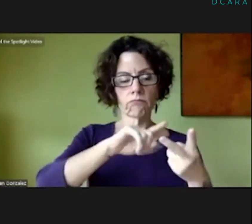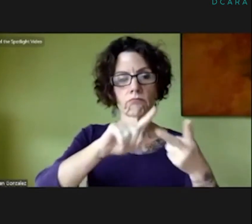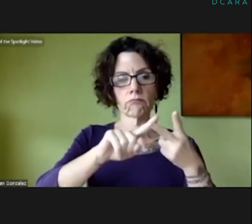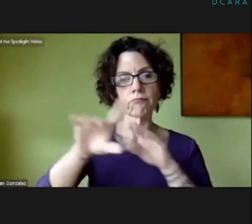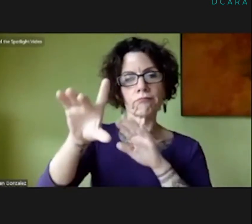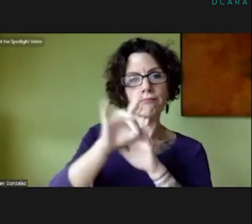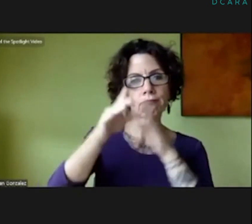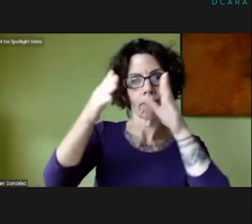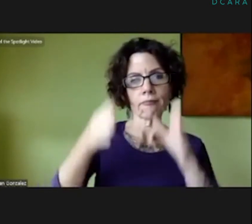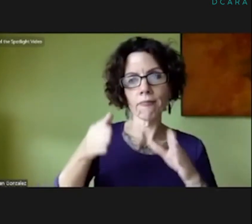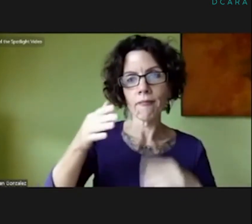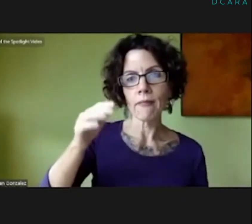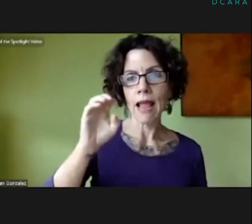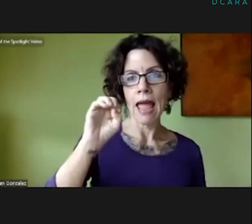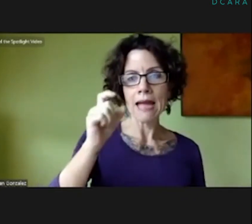Validity,